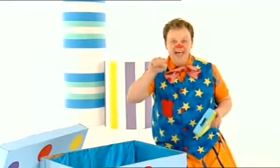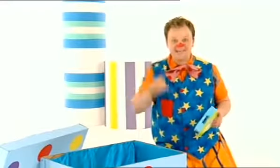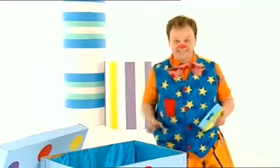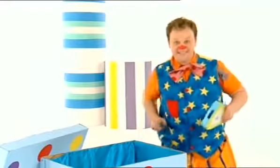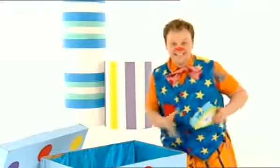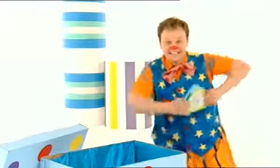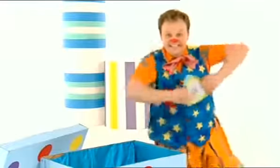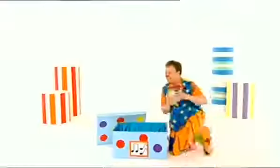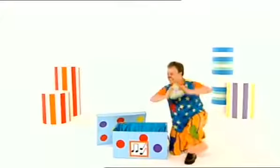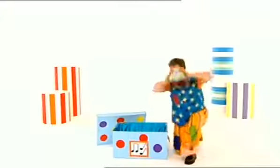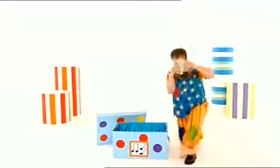yes!